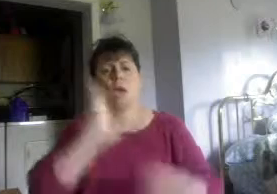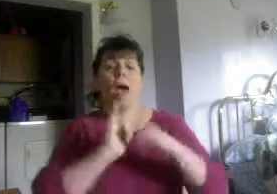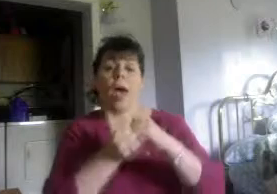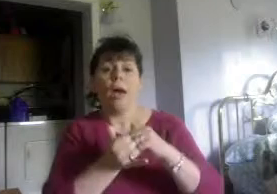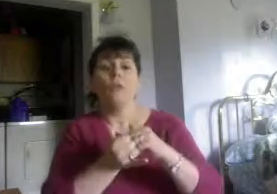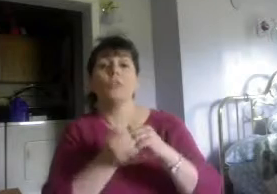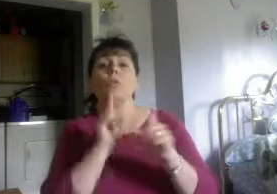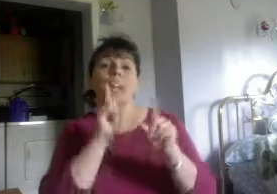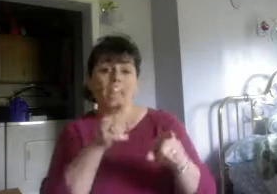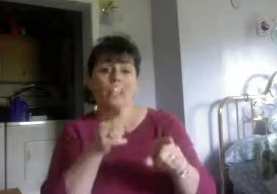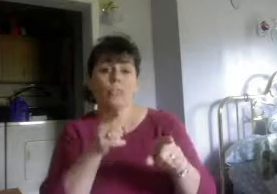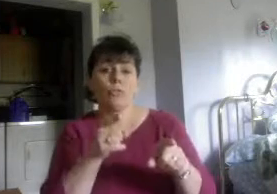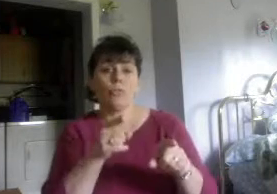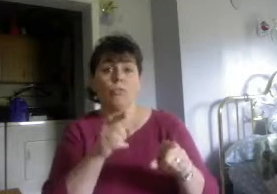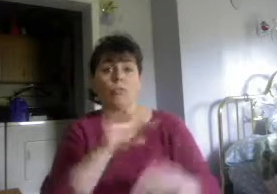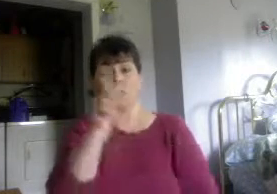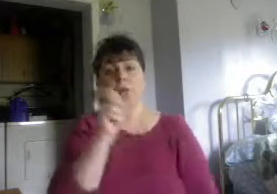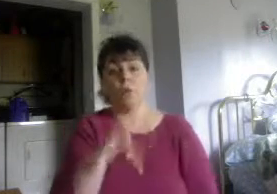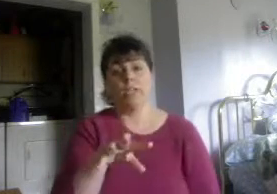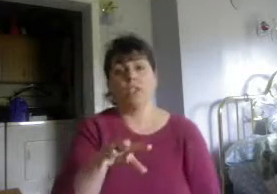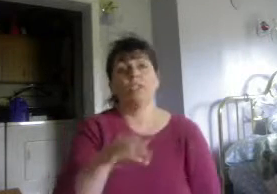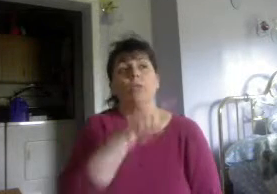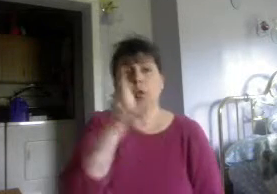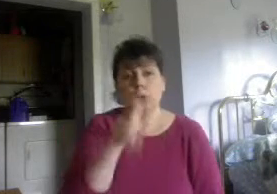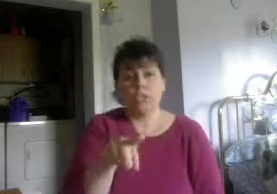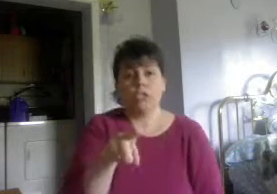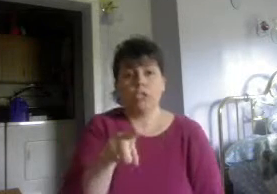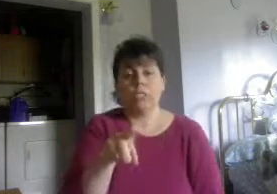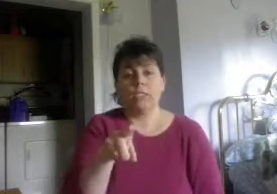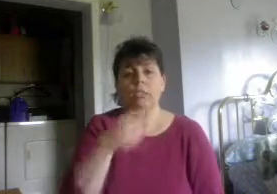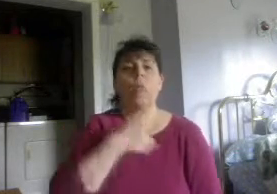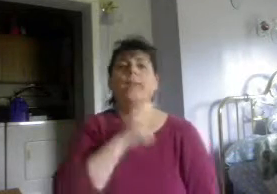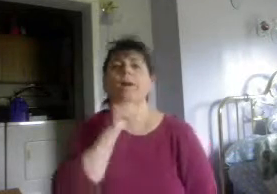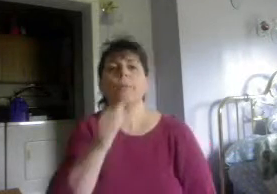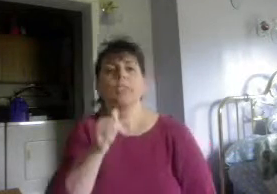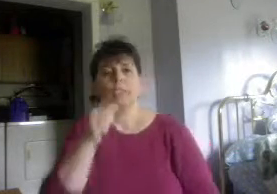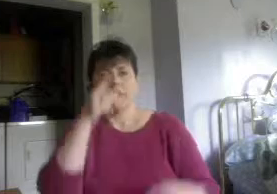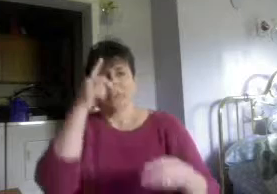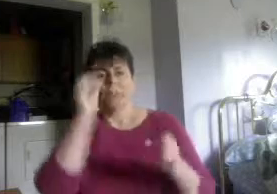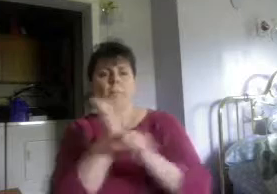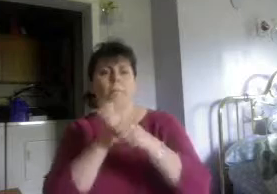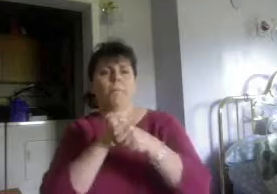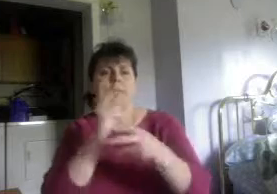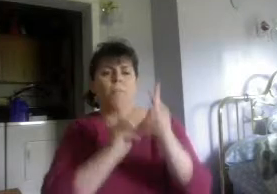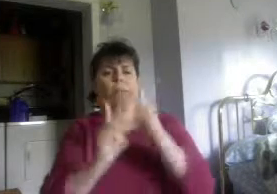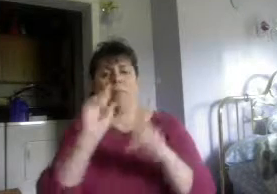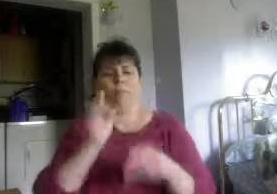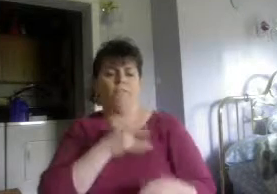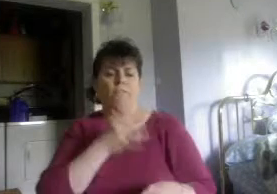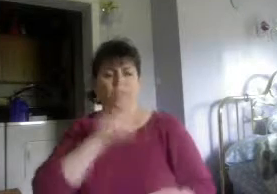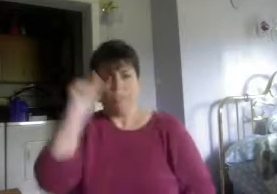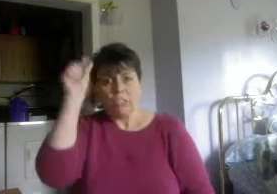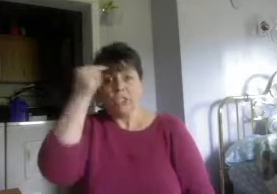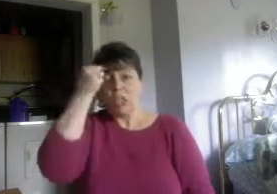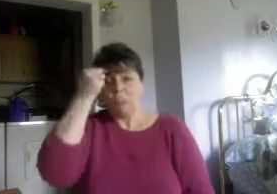other people feel stupid or that you're judging and condemning them. Again, we must respect other people's boundaries